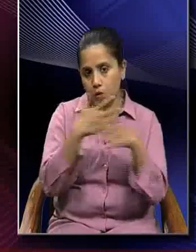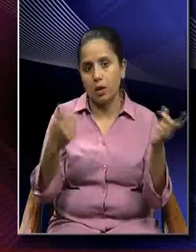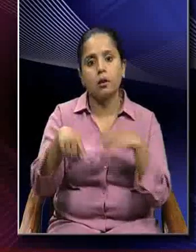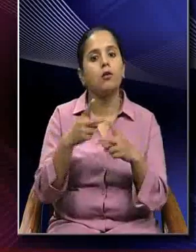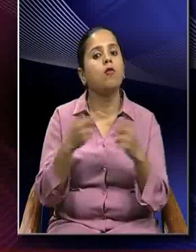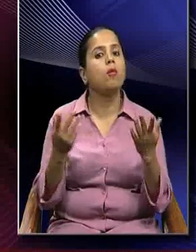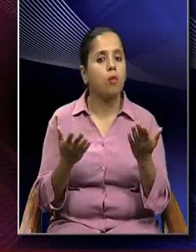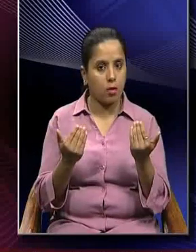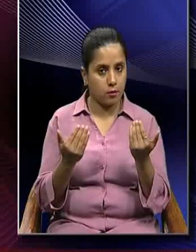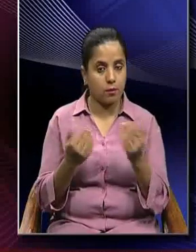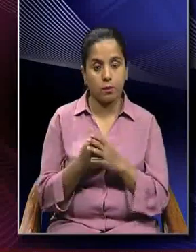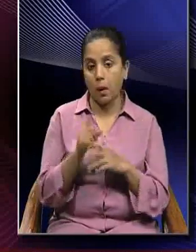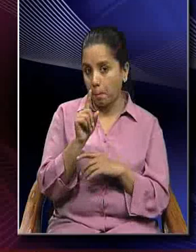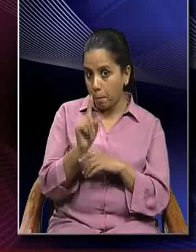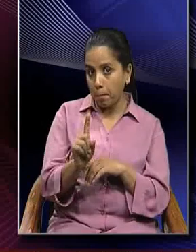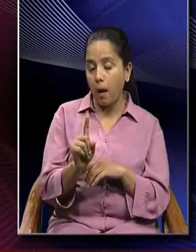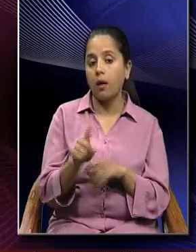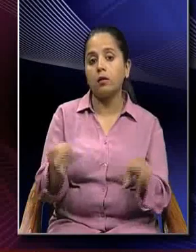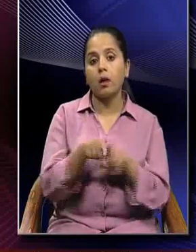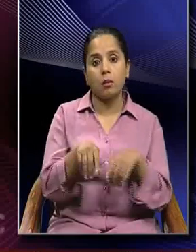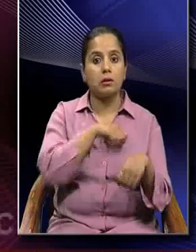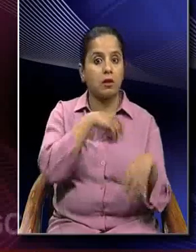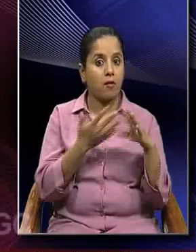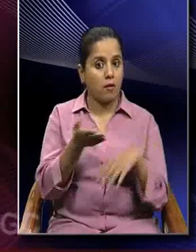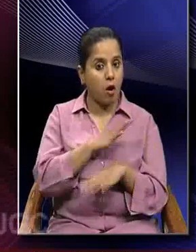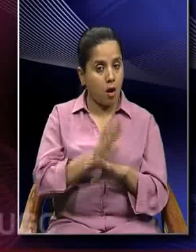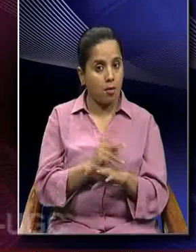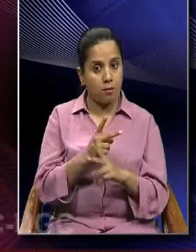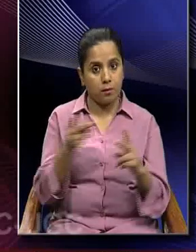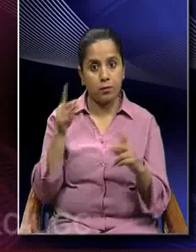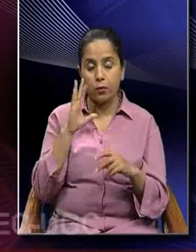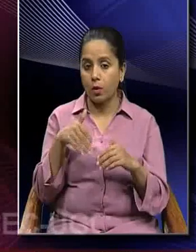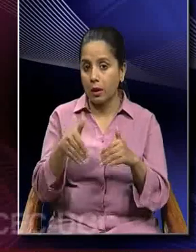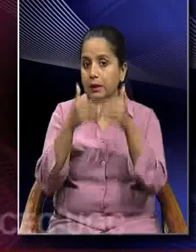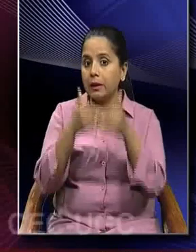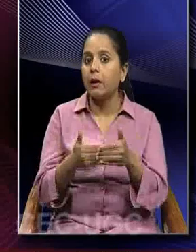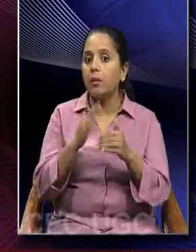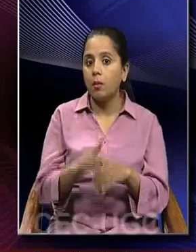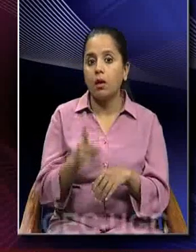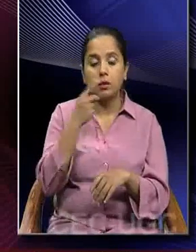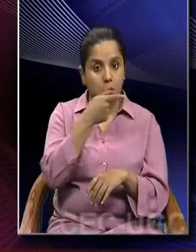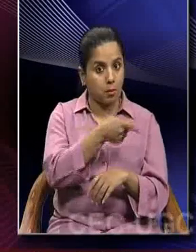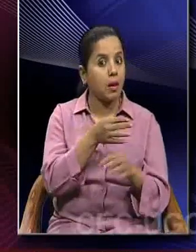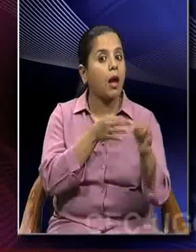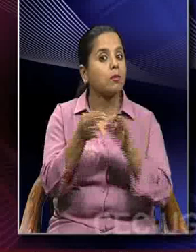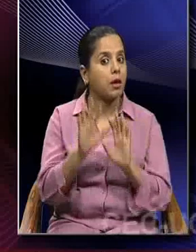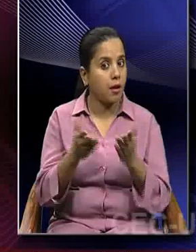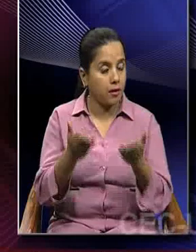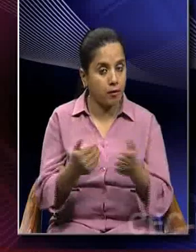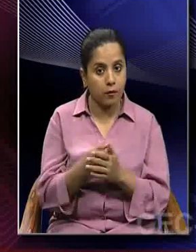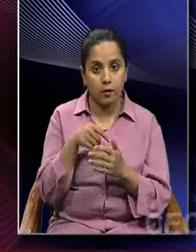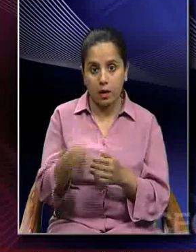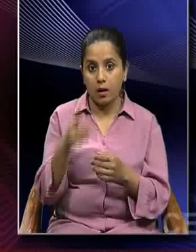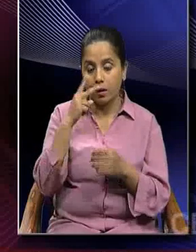generalizations. However, it also suffers from some of the major limitations which are mentioned here. Since